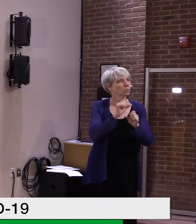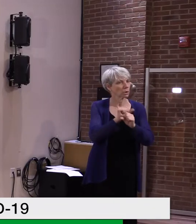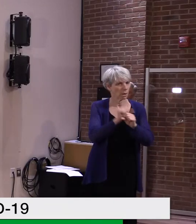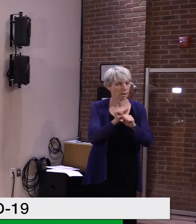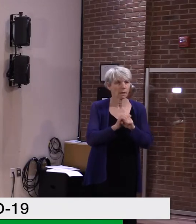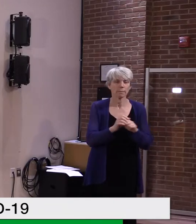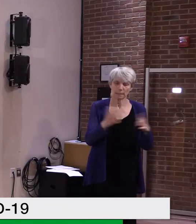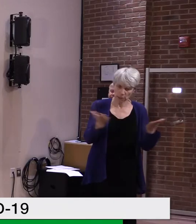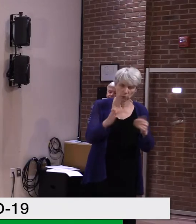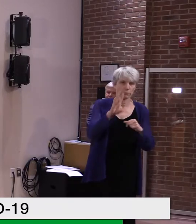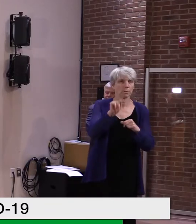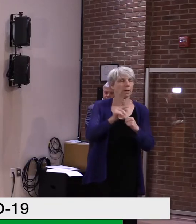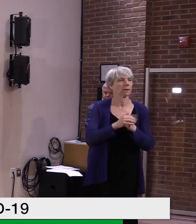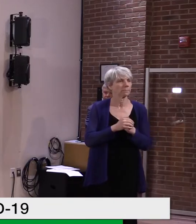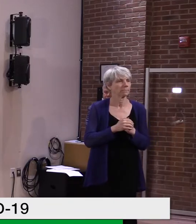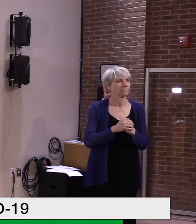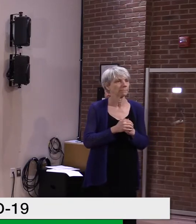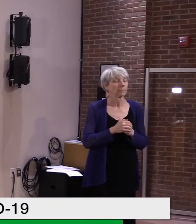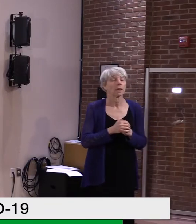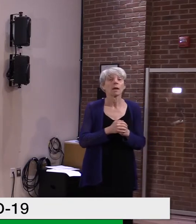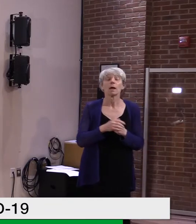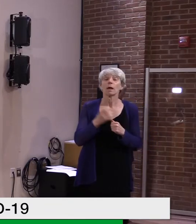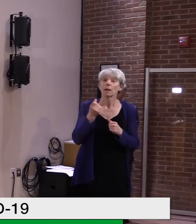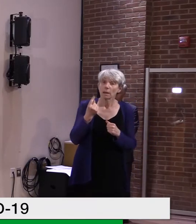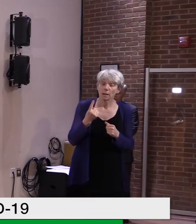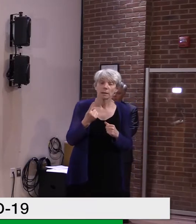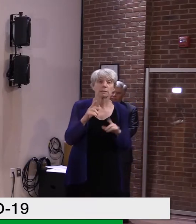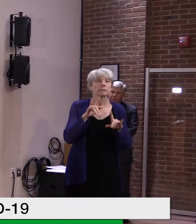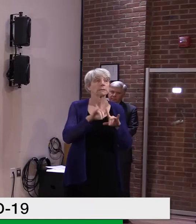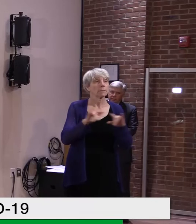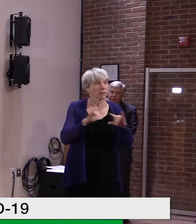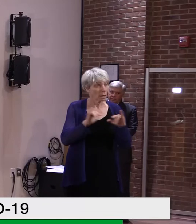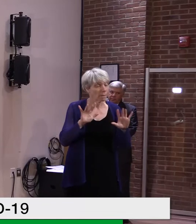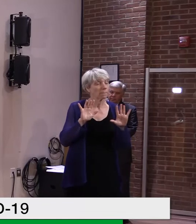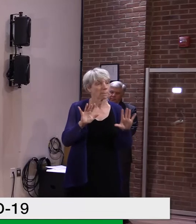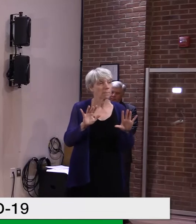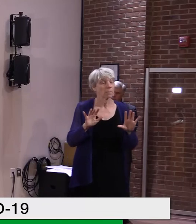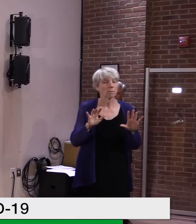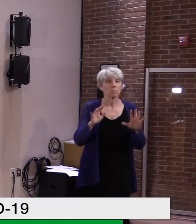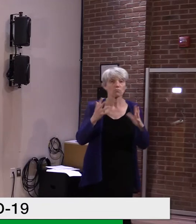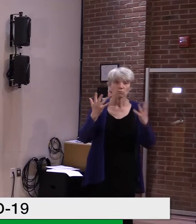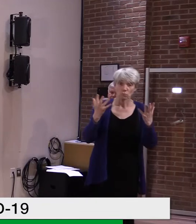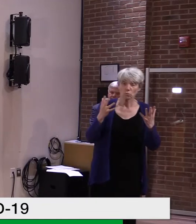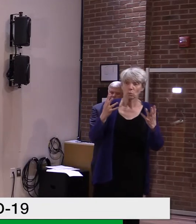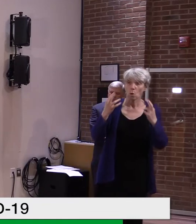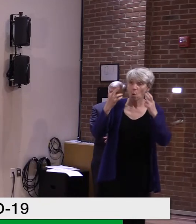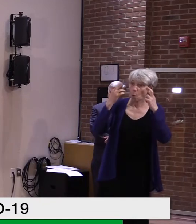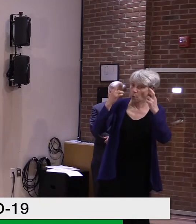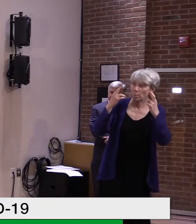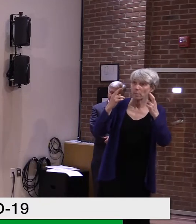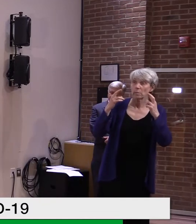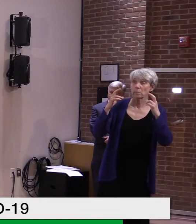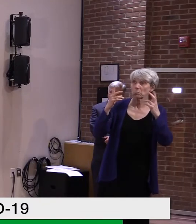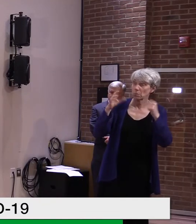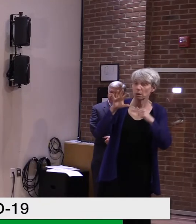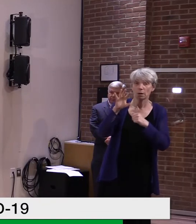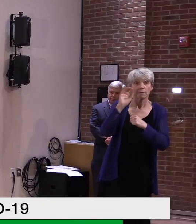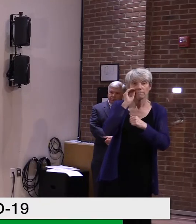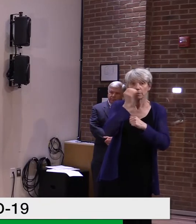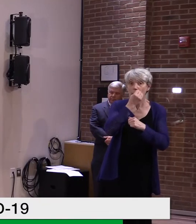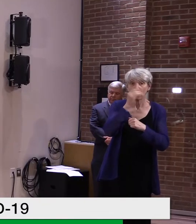But on the other side of the coin, we want to welcome if Flower